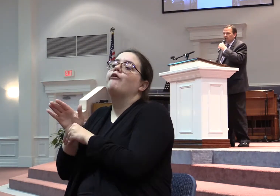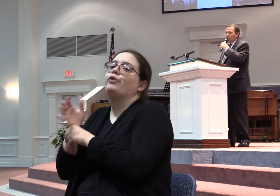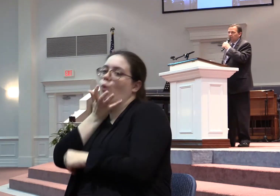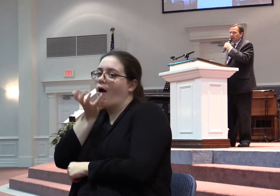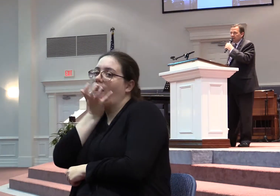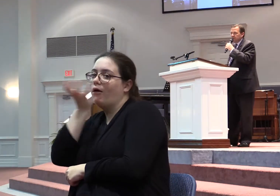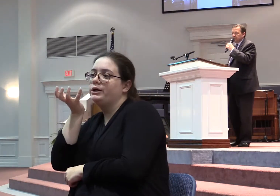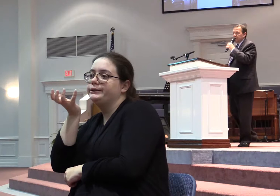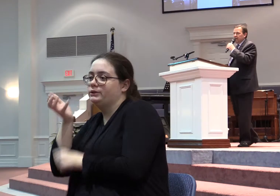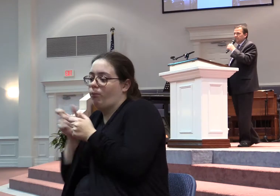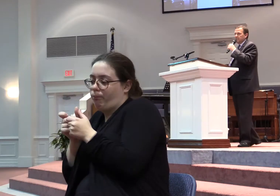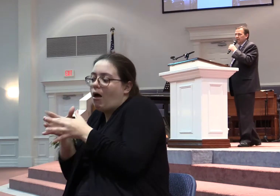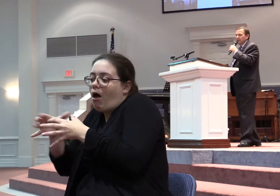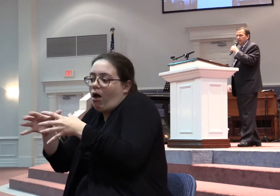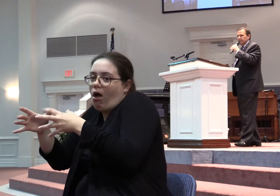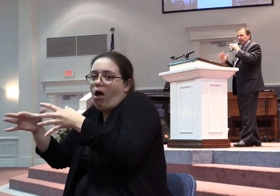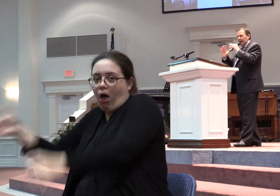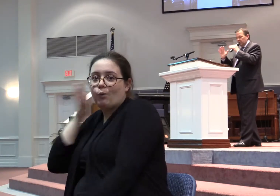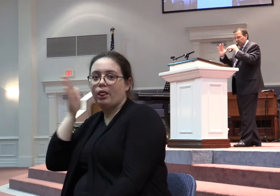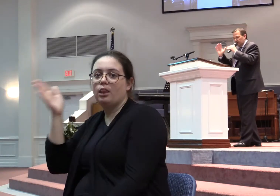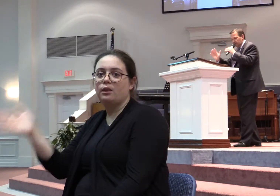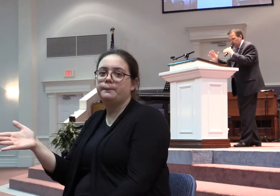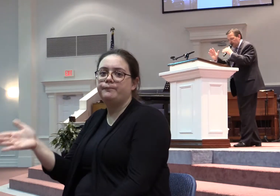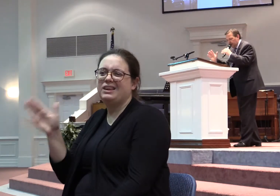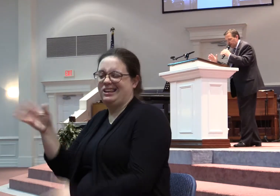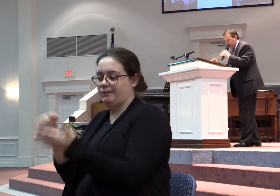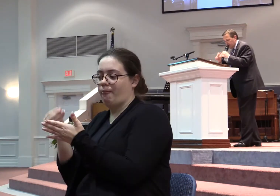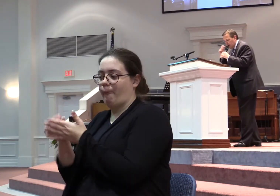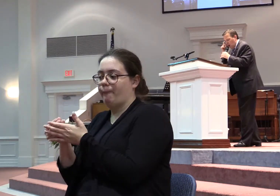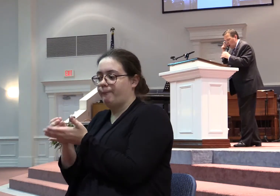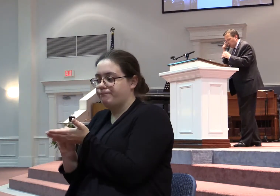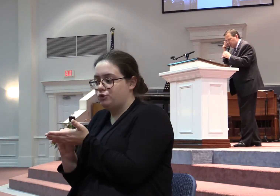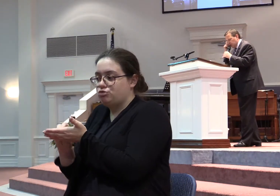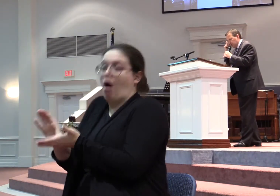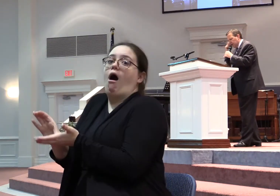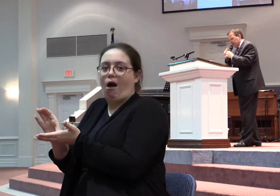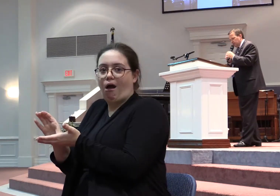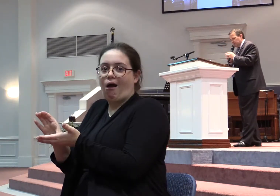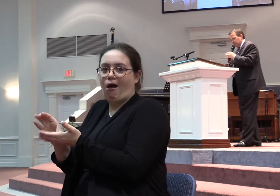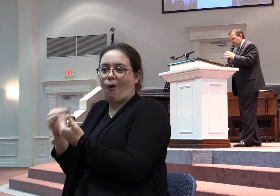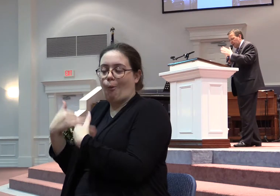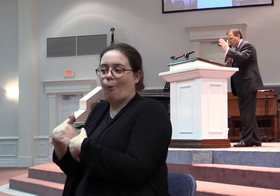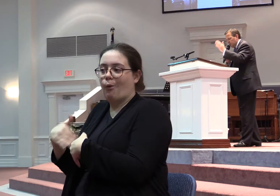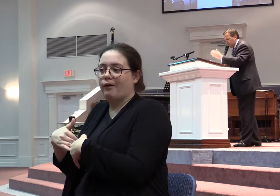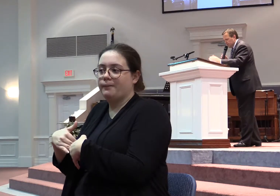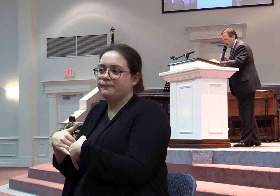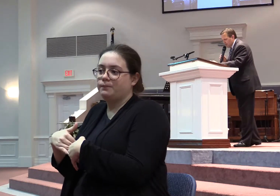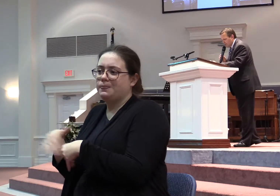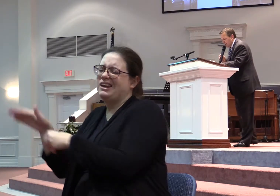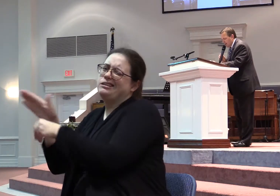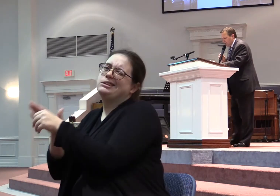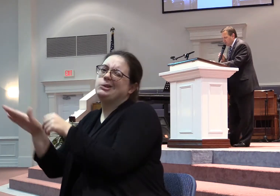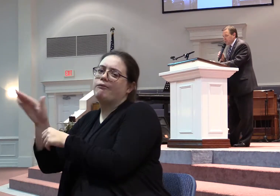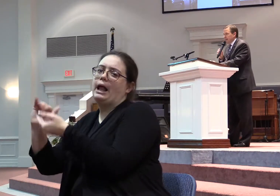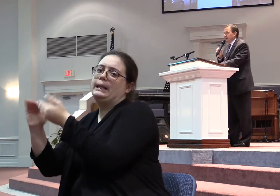going to be growing by leaps and bounds. His account's going to get bigger and bigger. Oh, sure, it was in the neighborhood of Sodom,